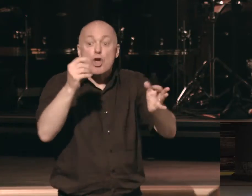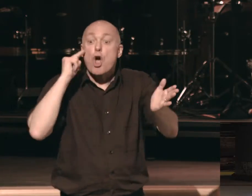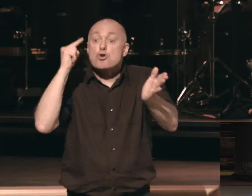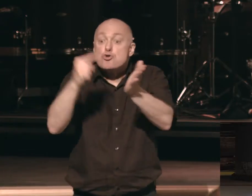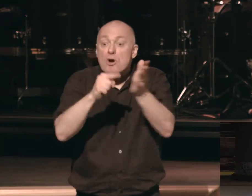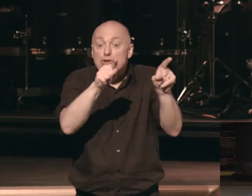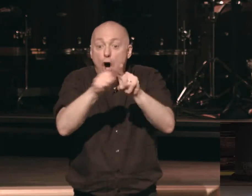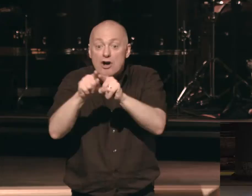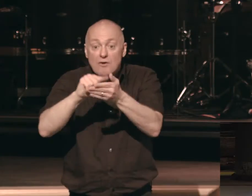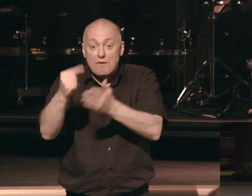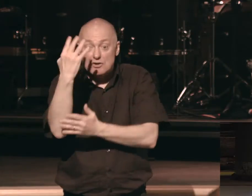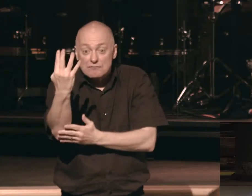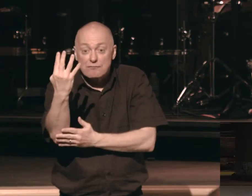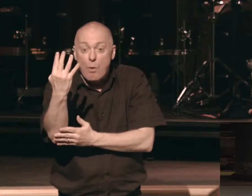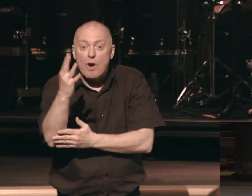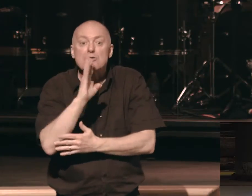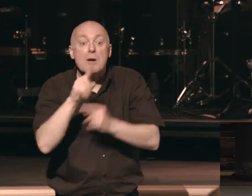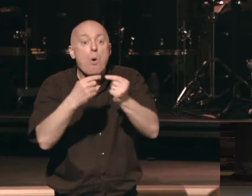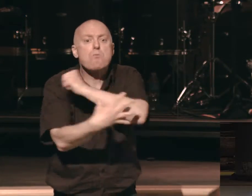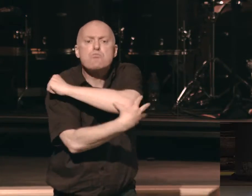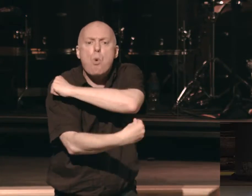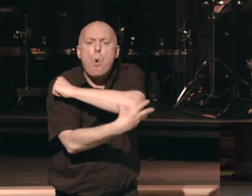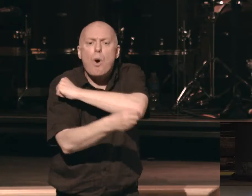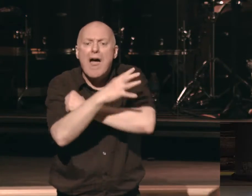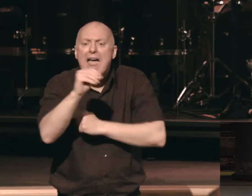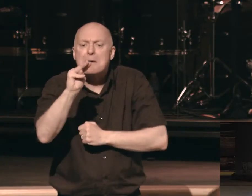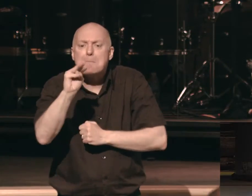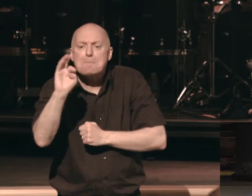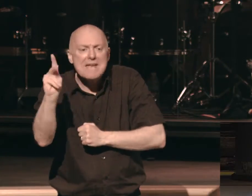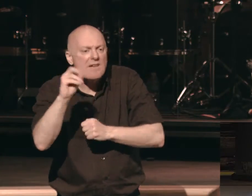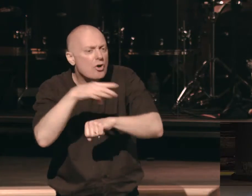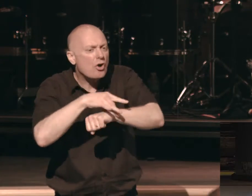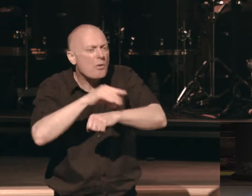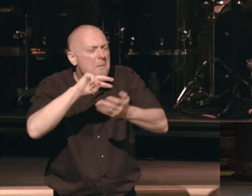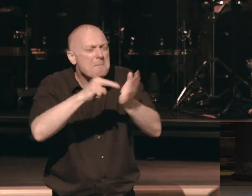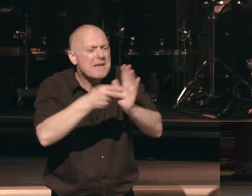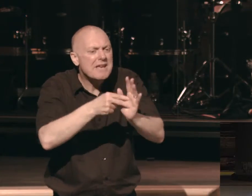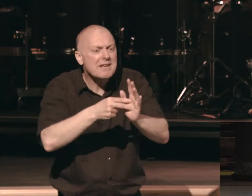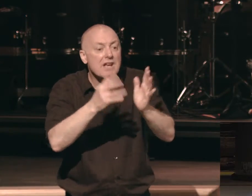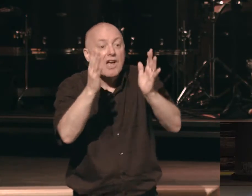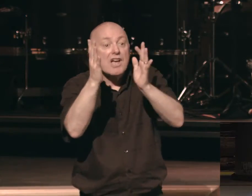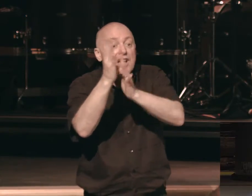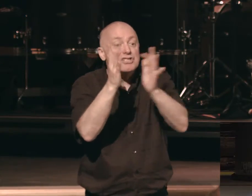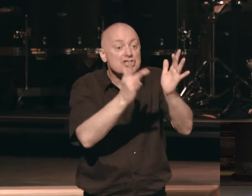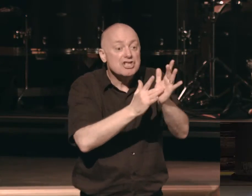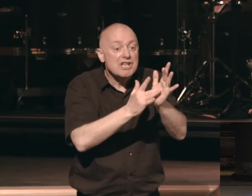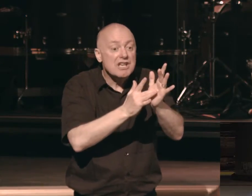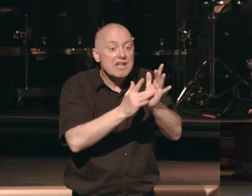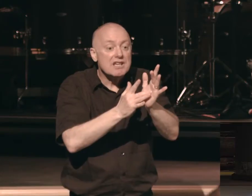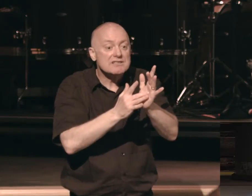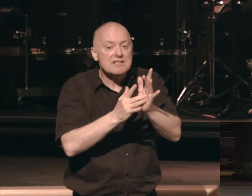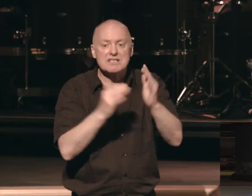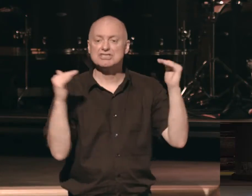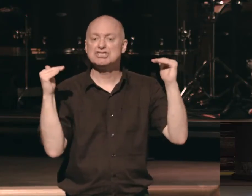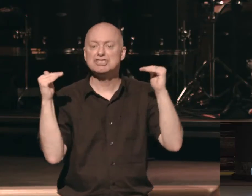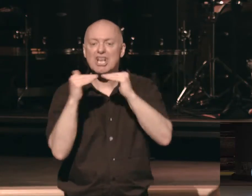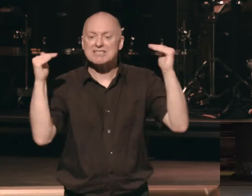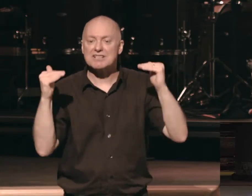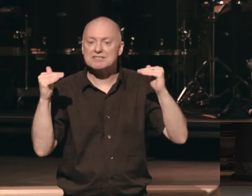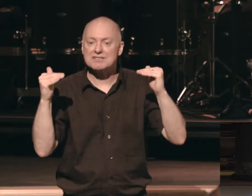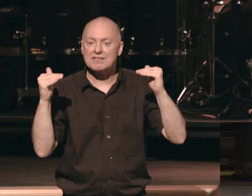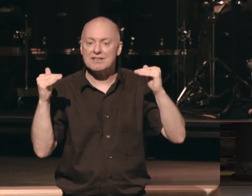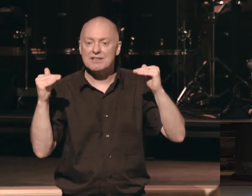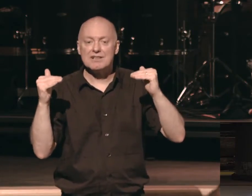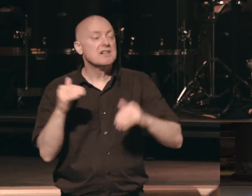also in verse 4, the reference to the poor and the meek of the earth. What does that mean? Jesus is all about justice. He doesn't